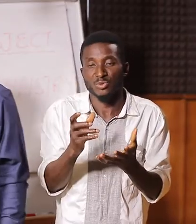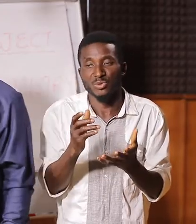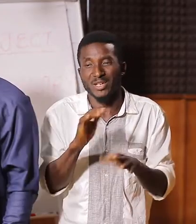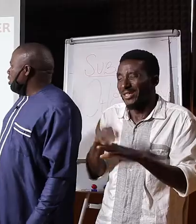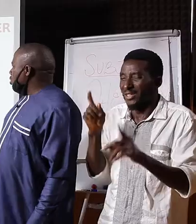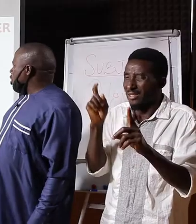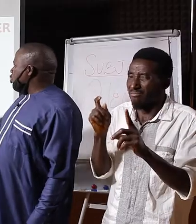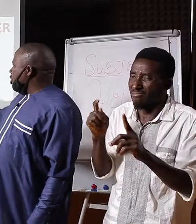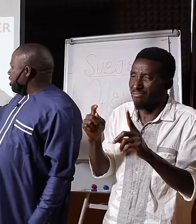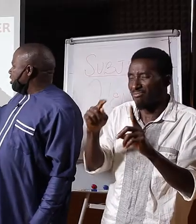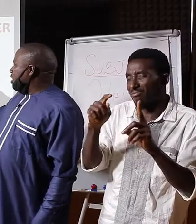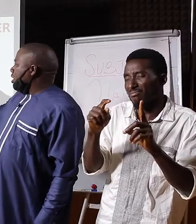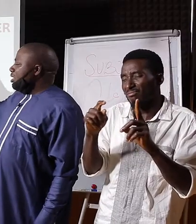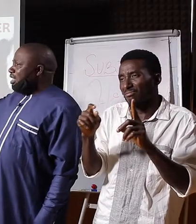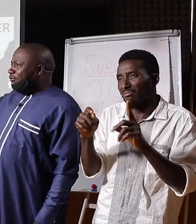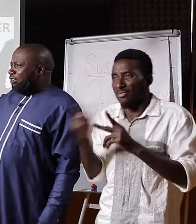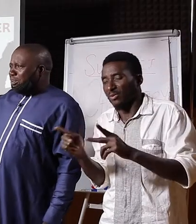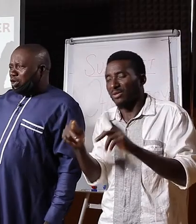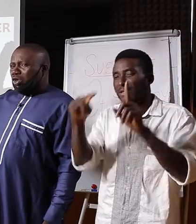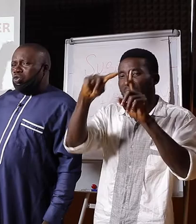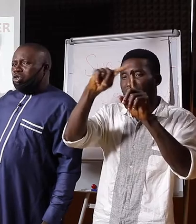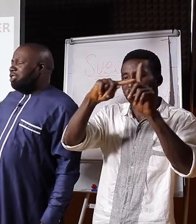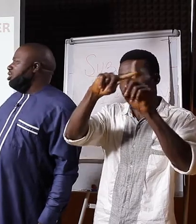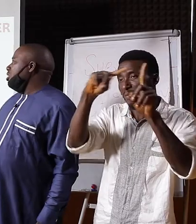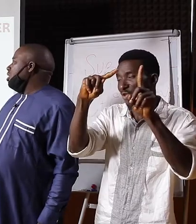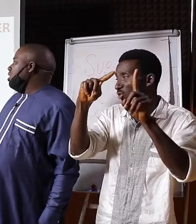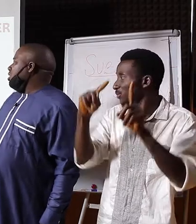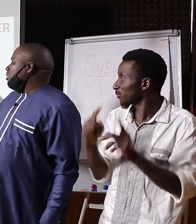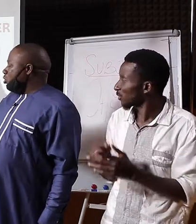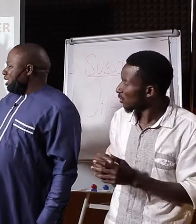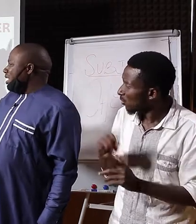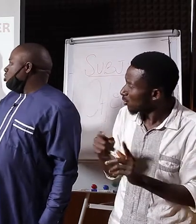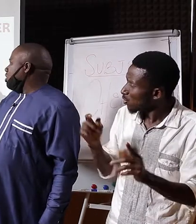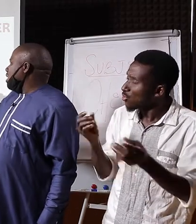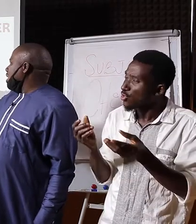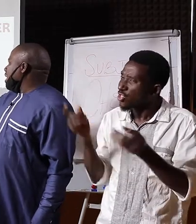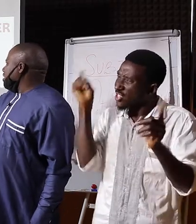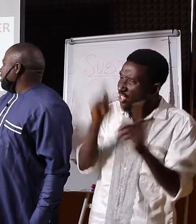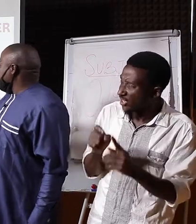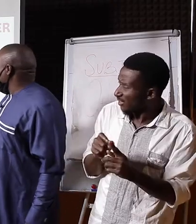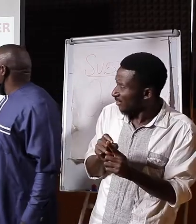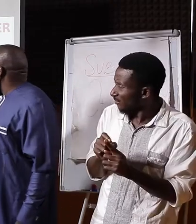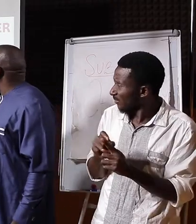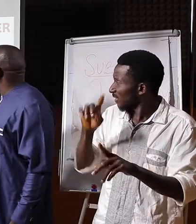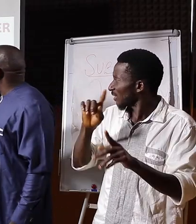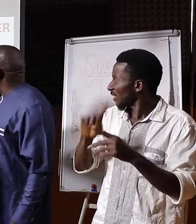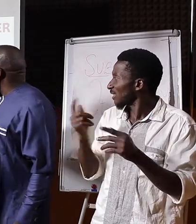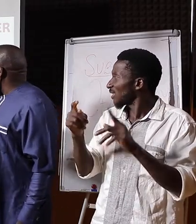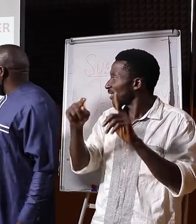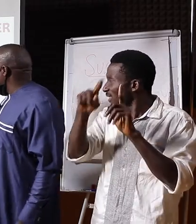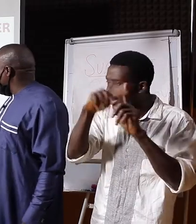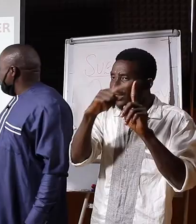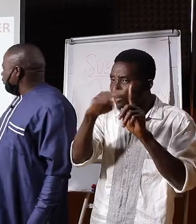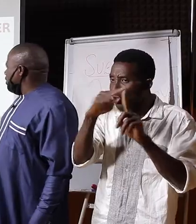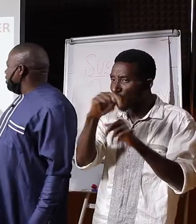particular temperature, when you heat, the first product you see that will get out at the temperature of